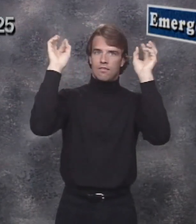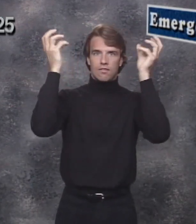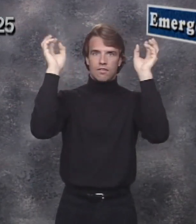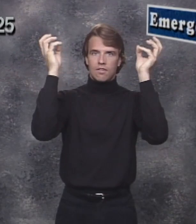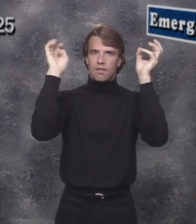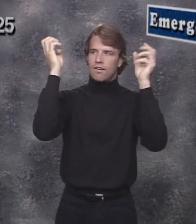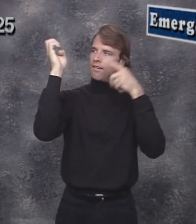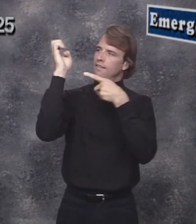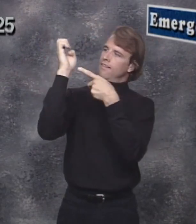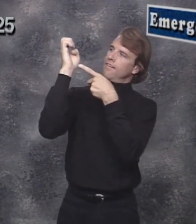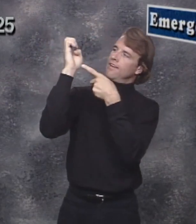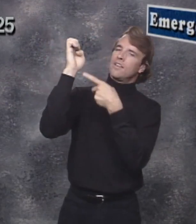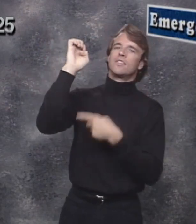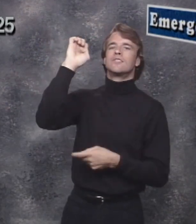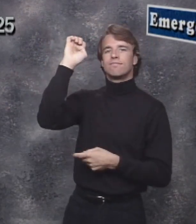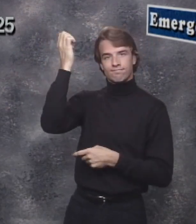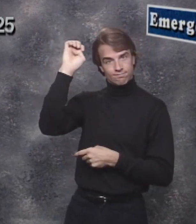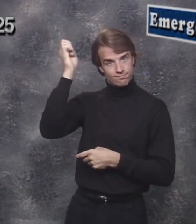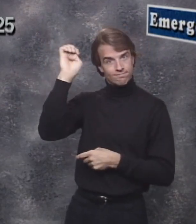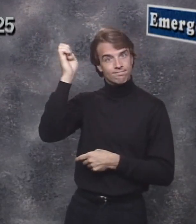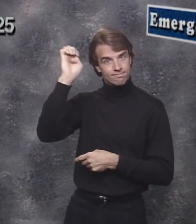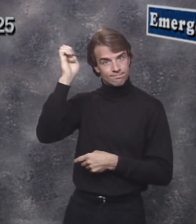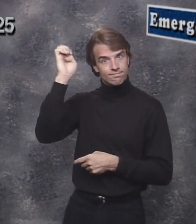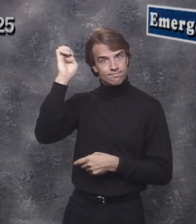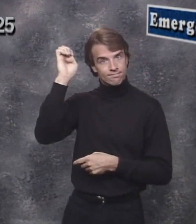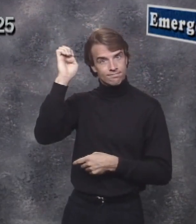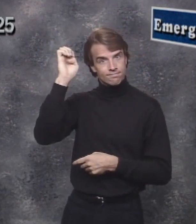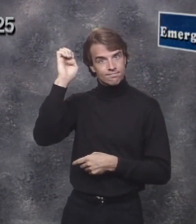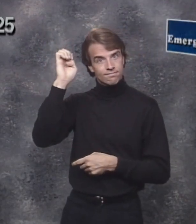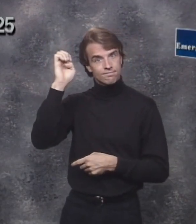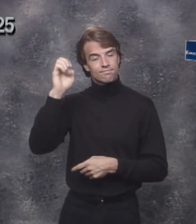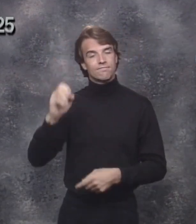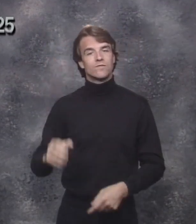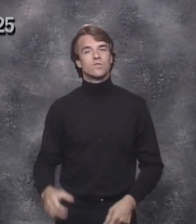person. You see those lights. It's an emergency.